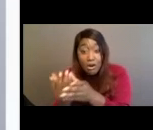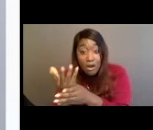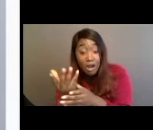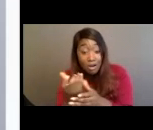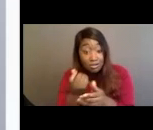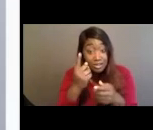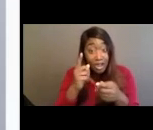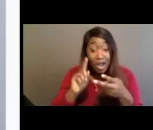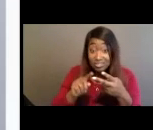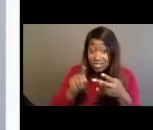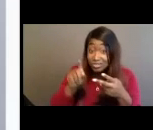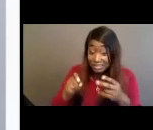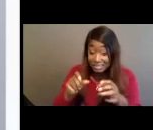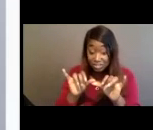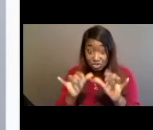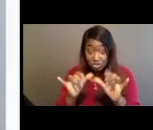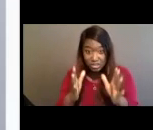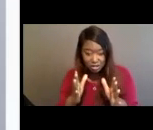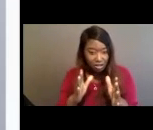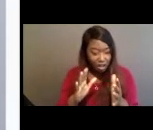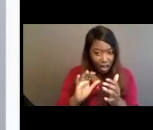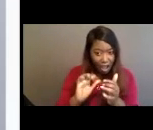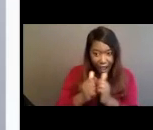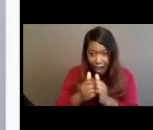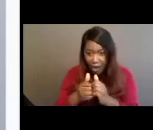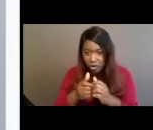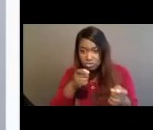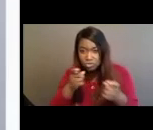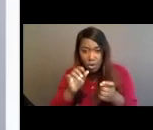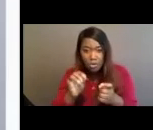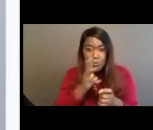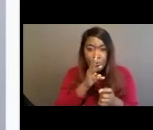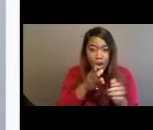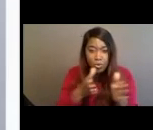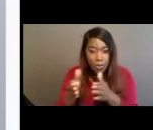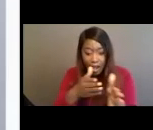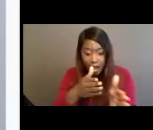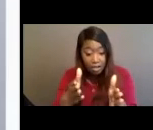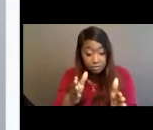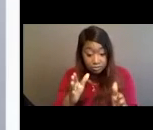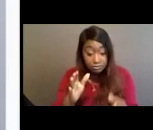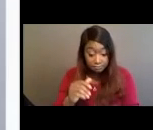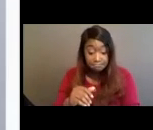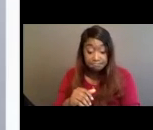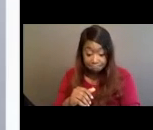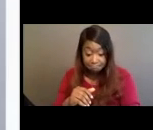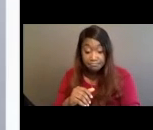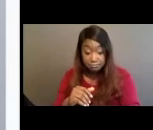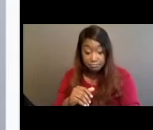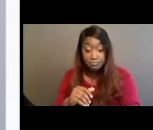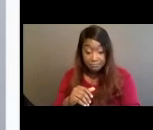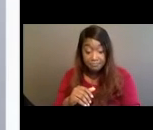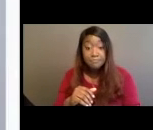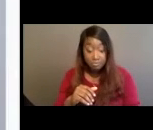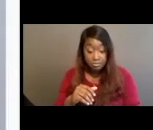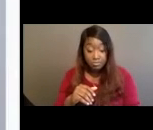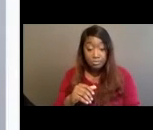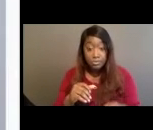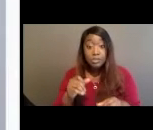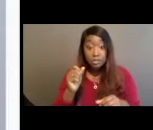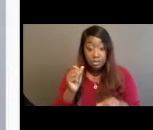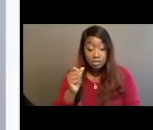around controlling the waterways, right? Having a system of irrigation is what makes any agricultural